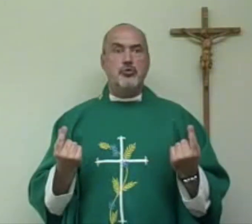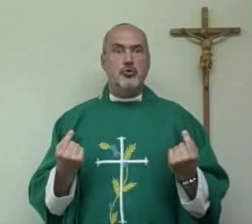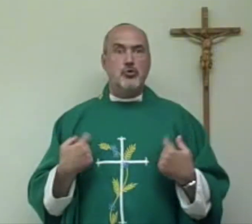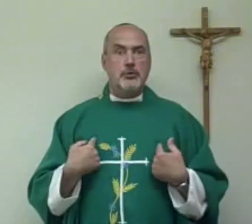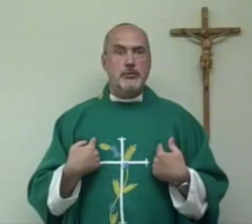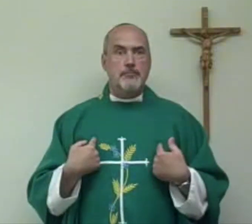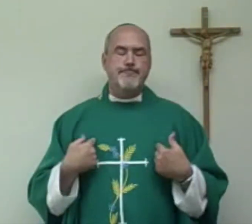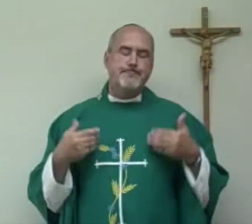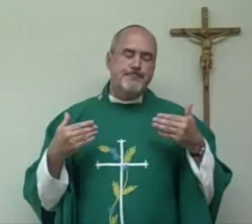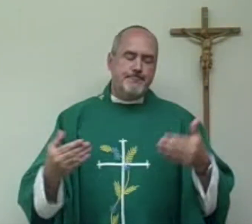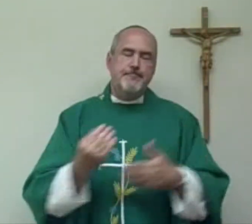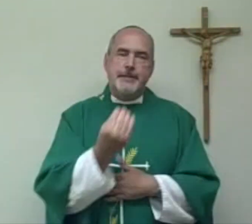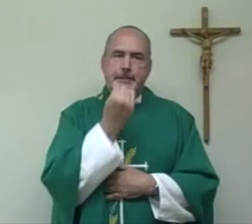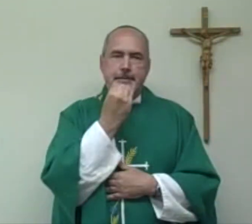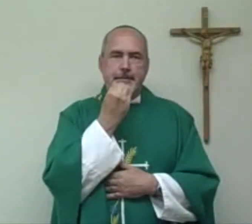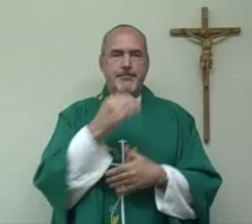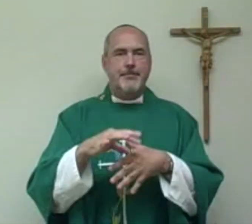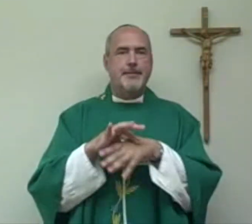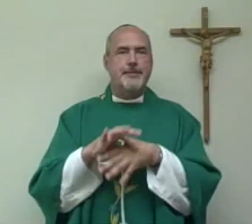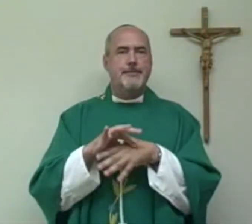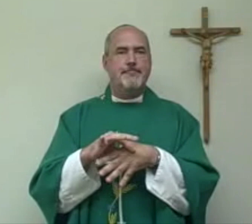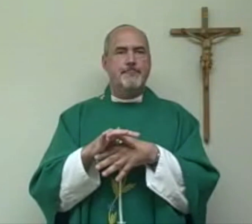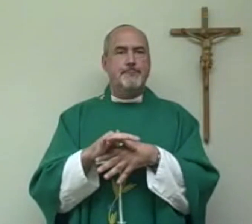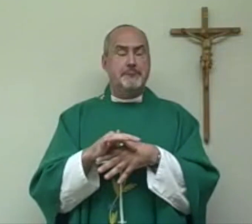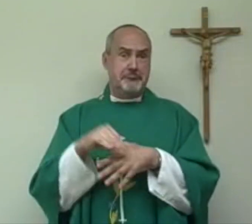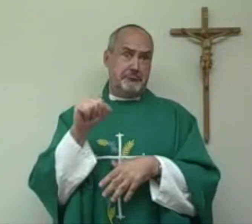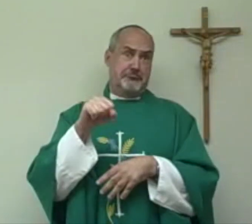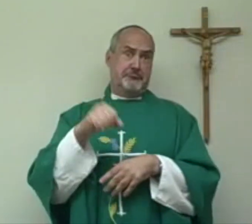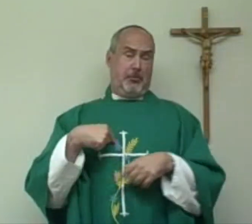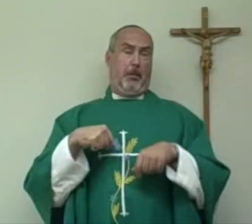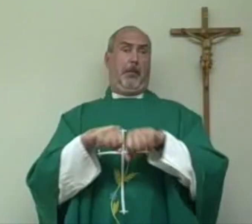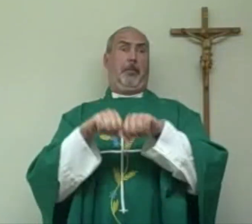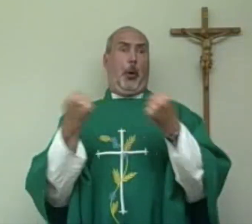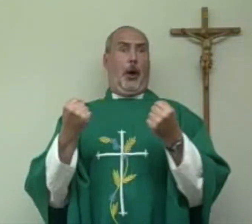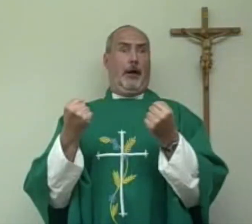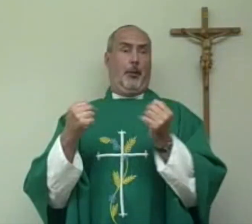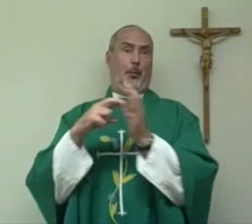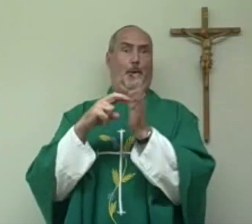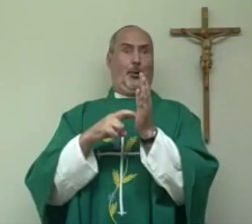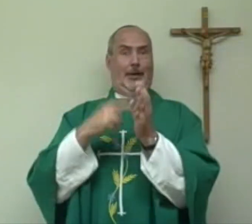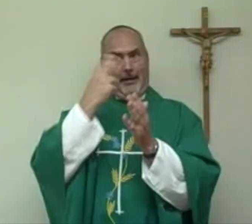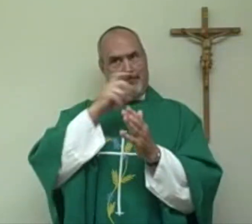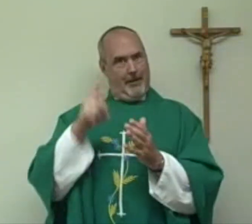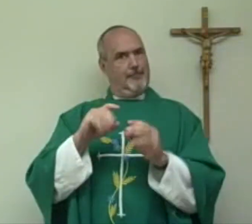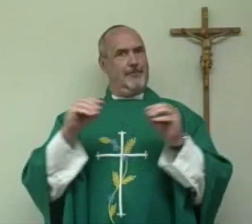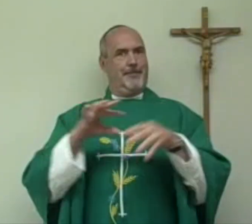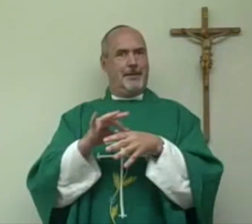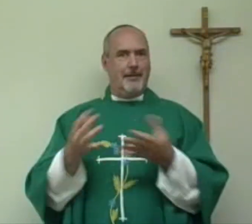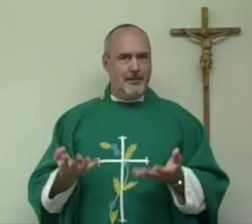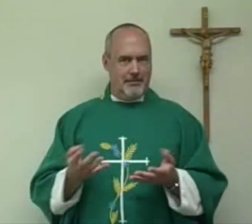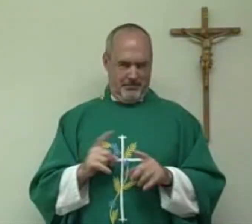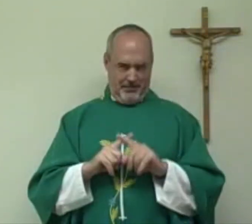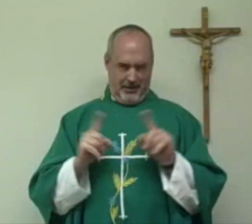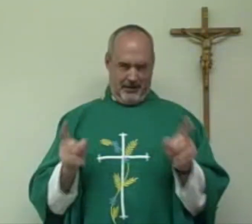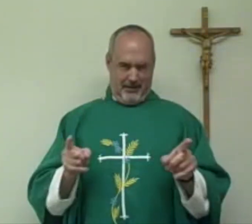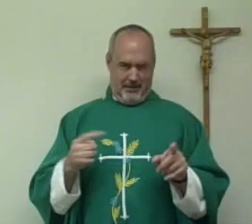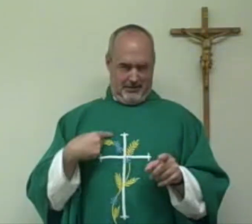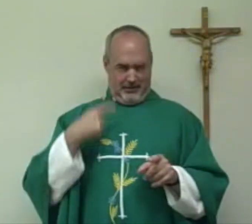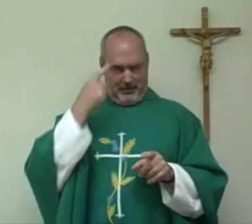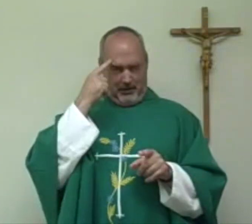Lent. So what did I do? I went ahead and I ate the meatloaf. Sure, I broke a rule because I ate